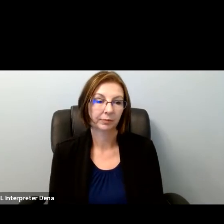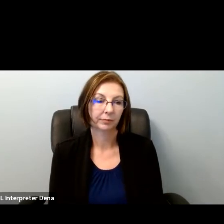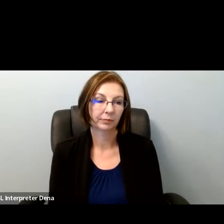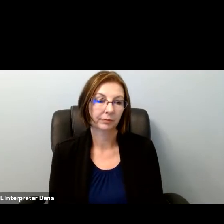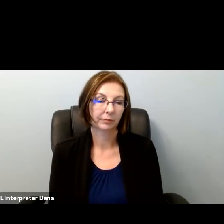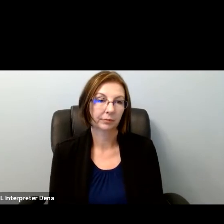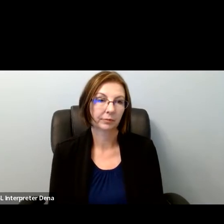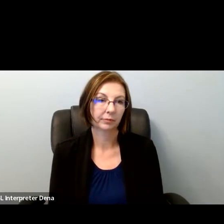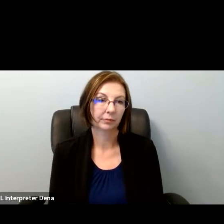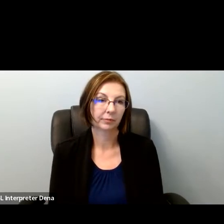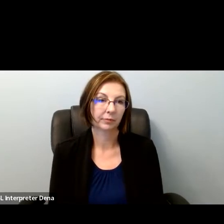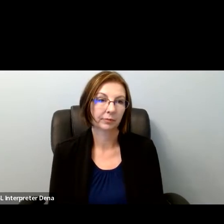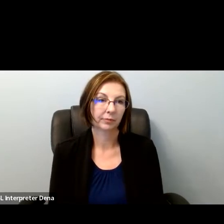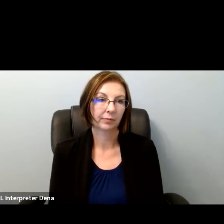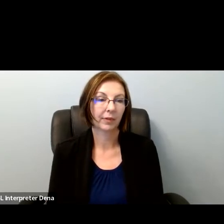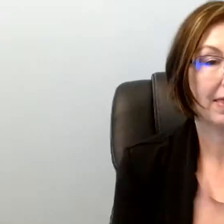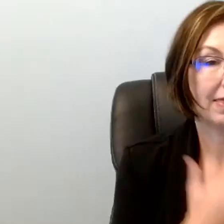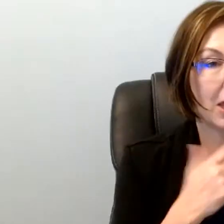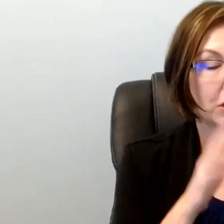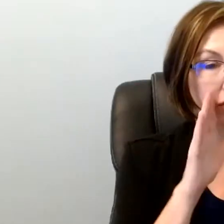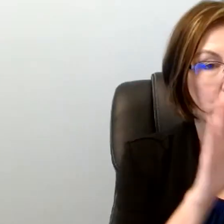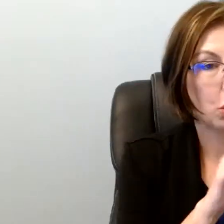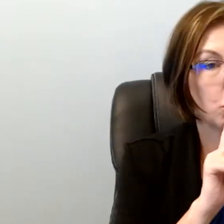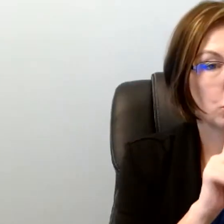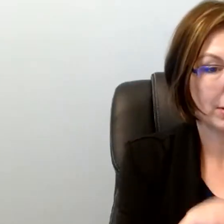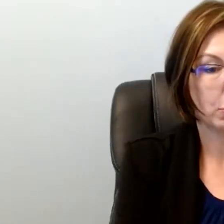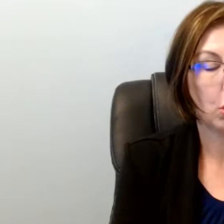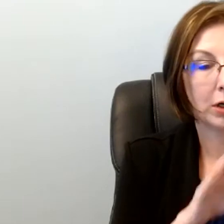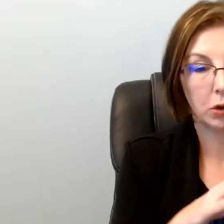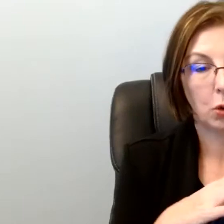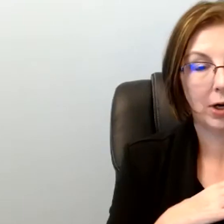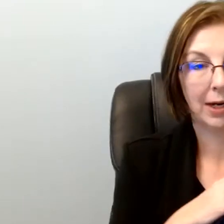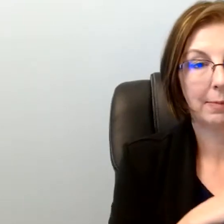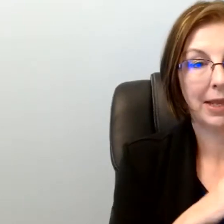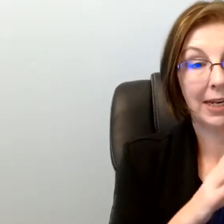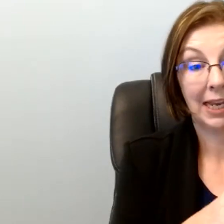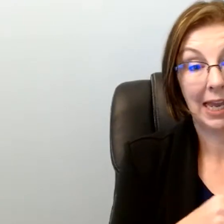your committee. Moving on, we're going to go to